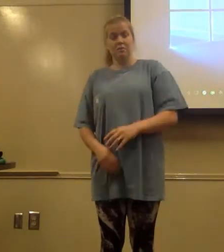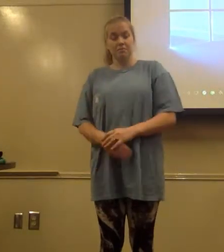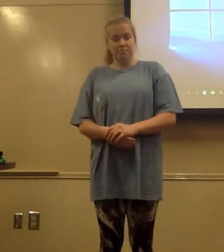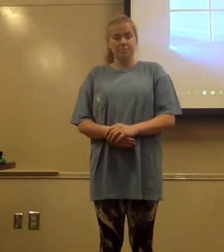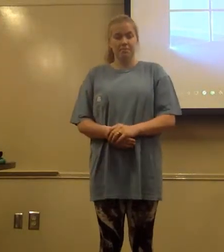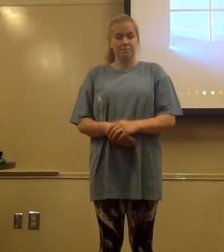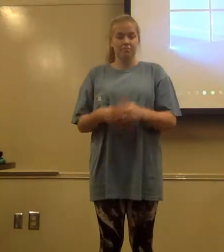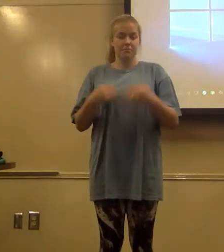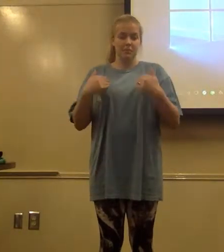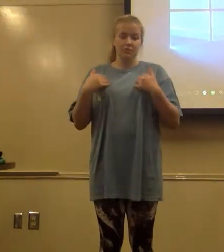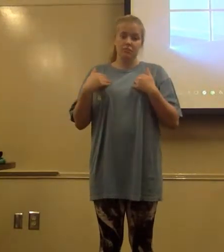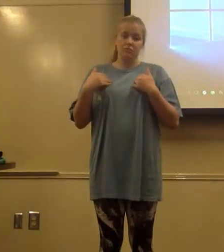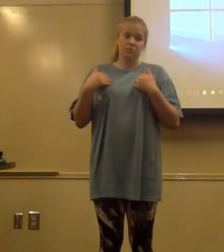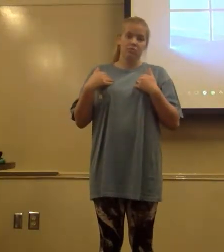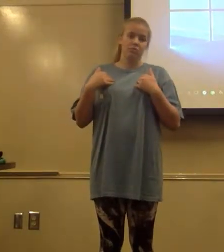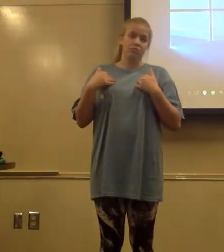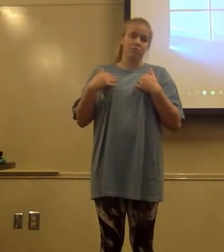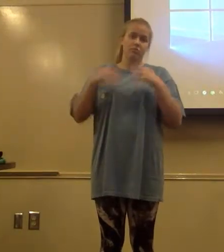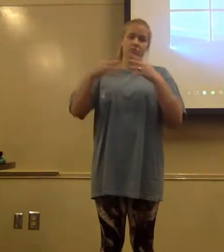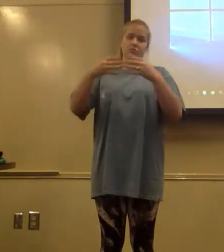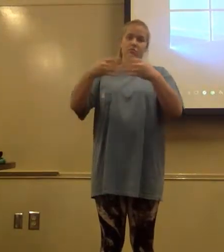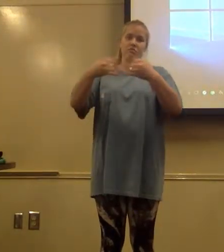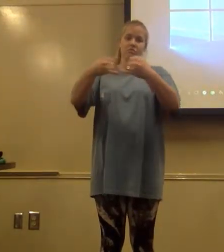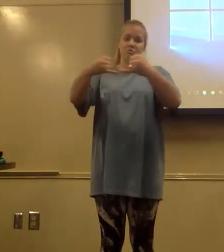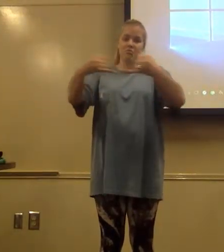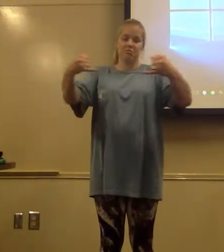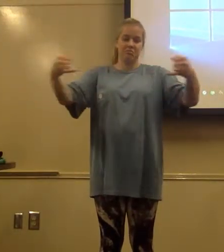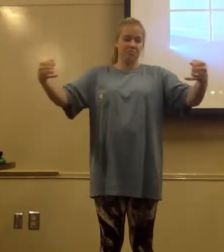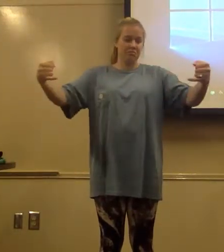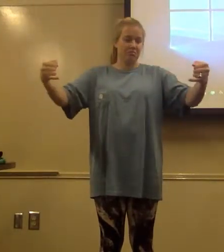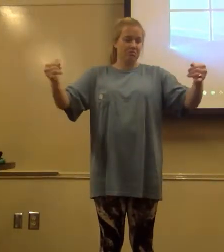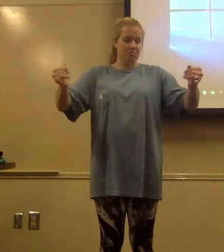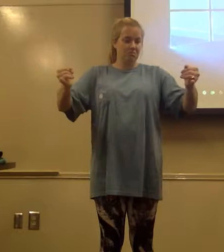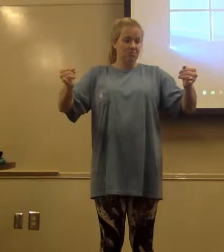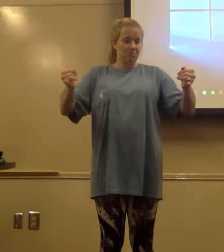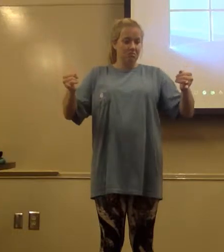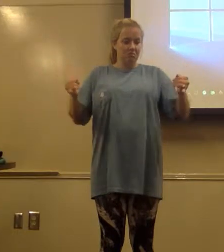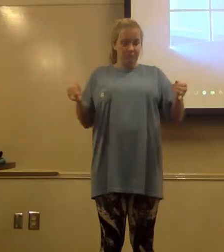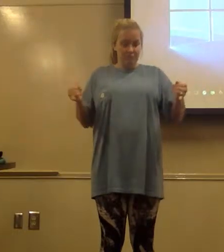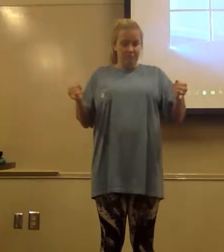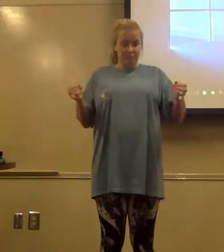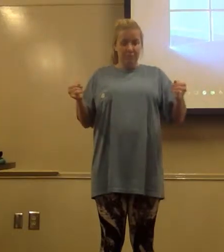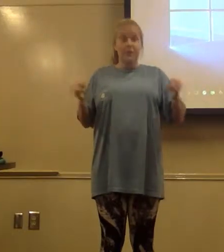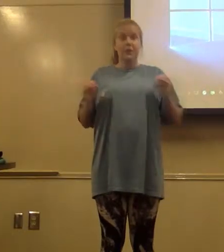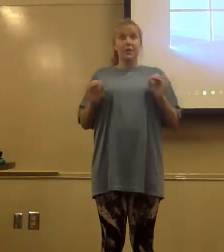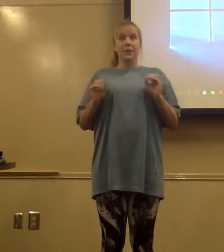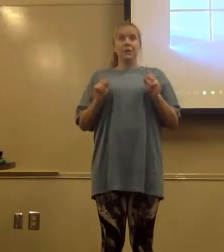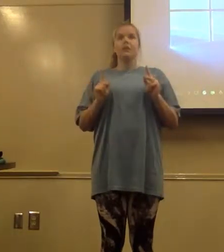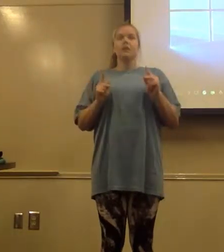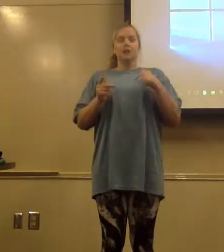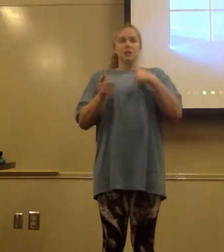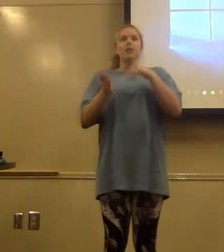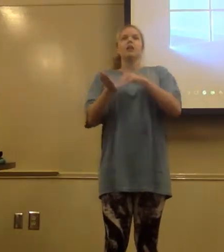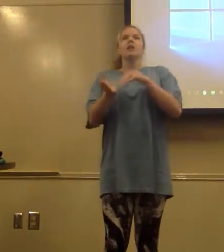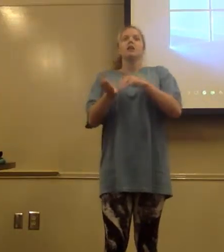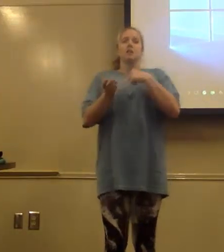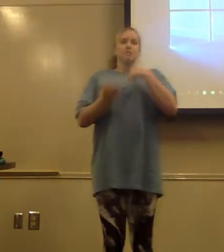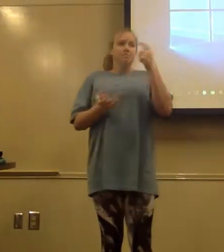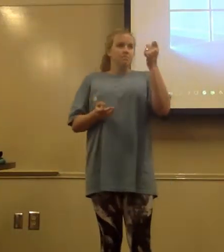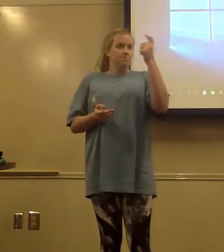of barriers for doctors. So you say, okay, we understand why some of the mainstream medical associations are sucking